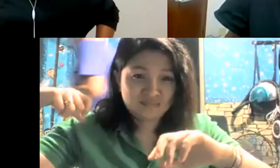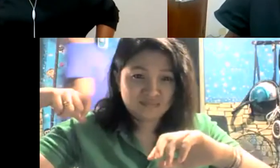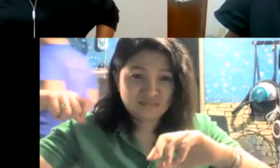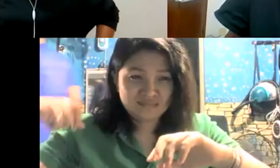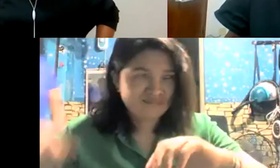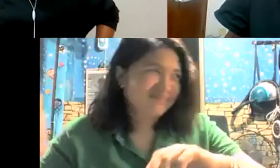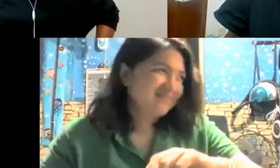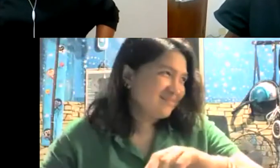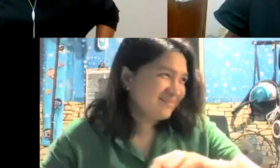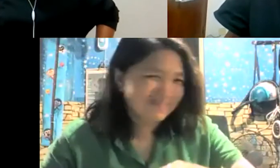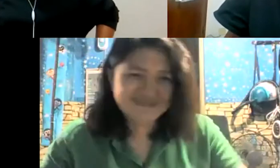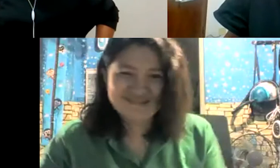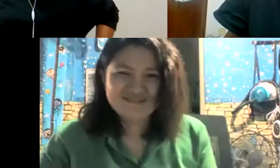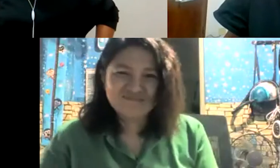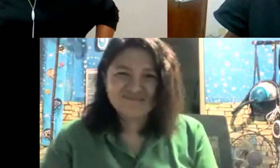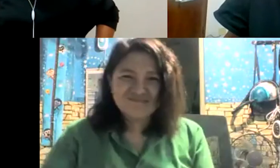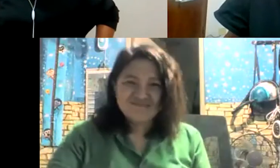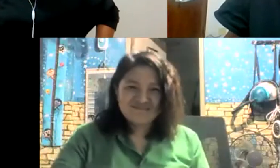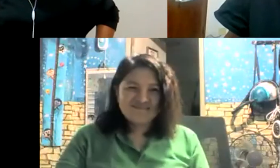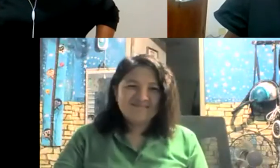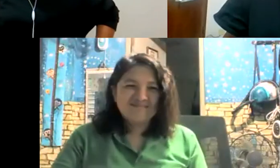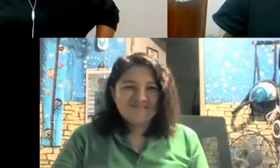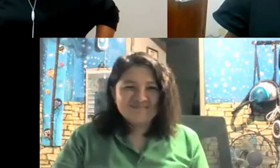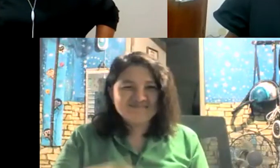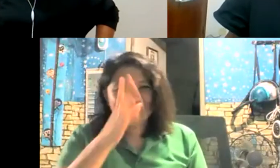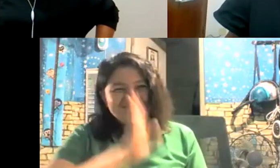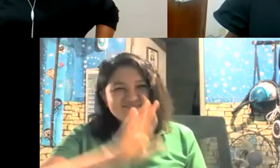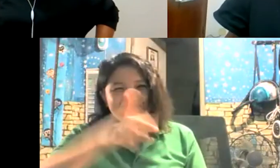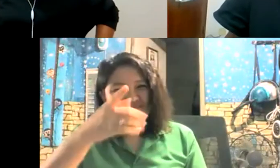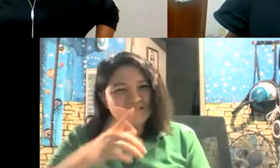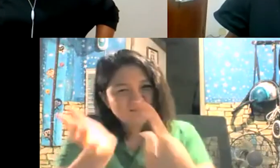Right? Touch on the cheek, touch on the shoulder.